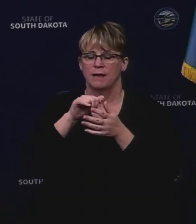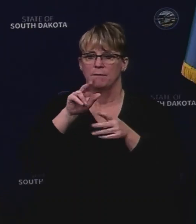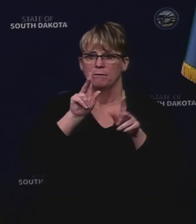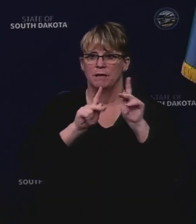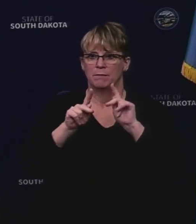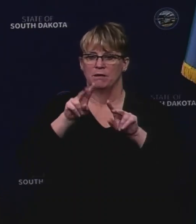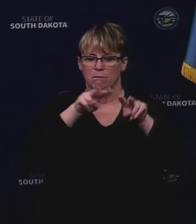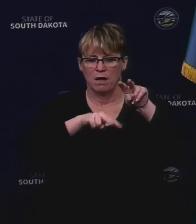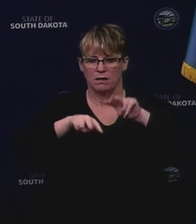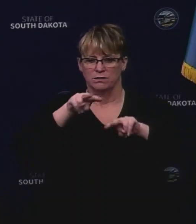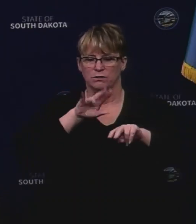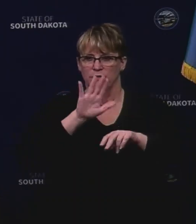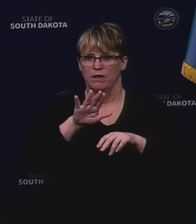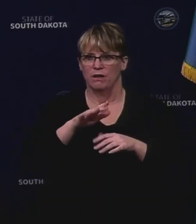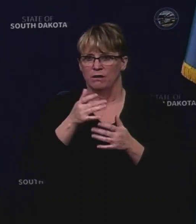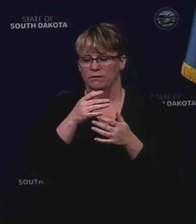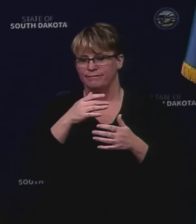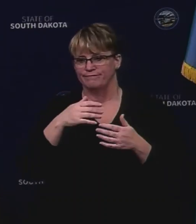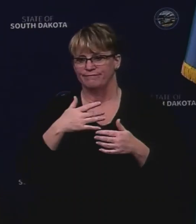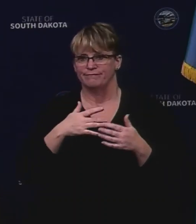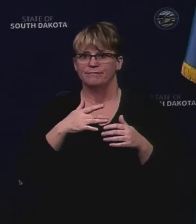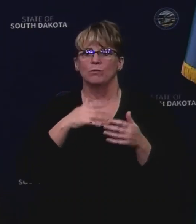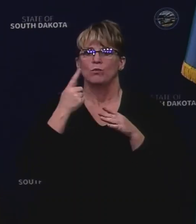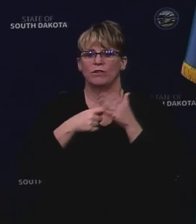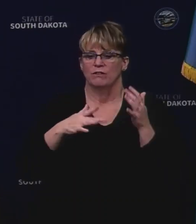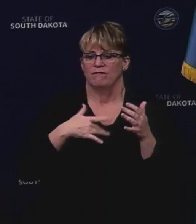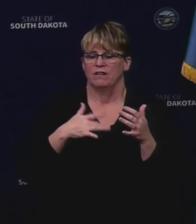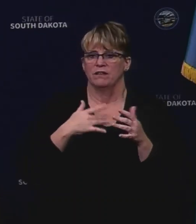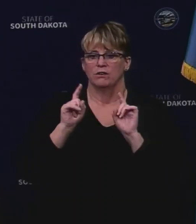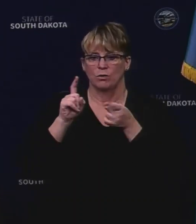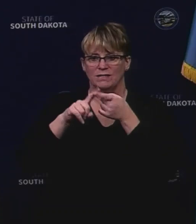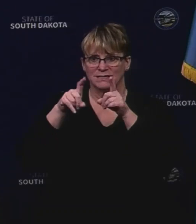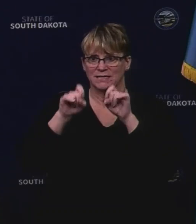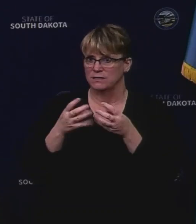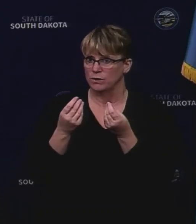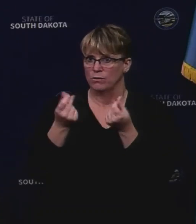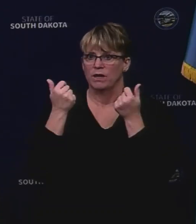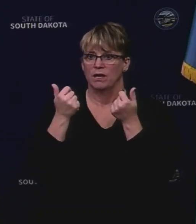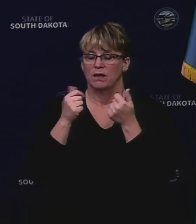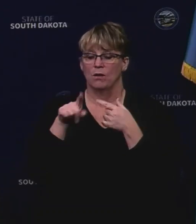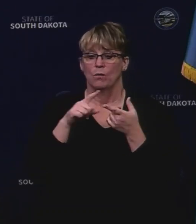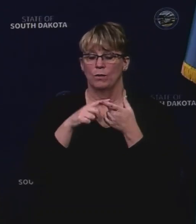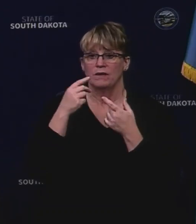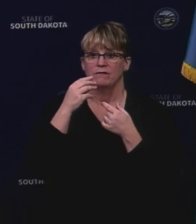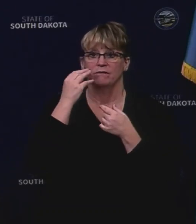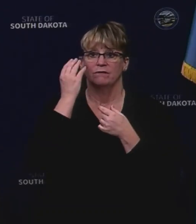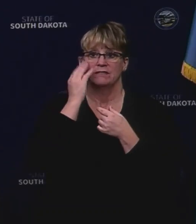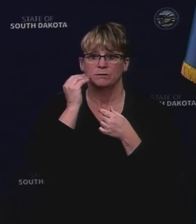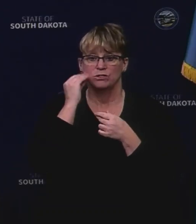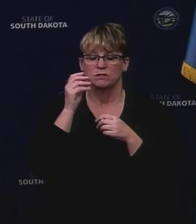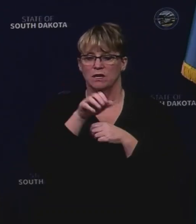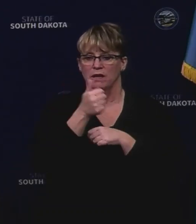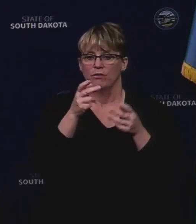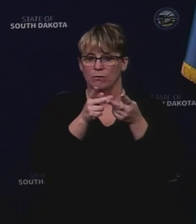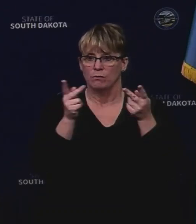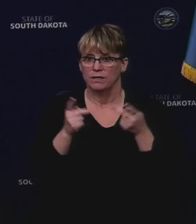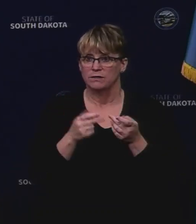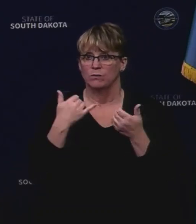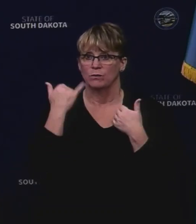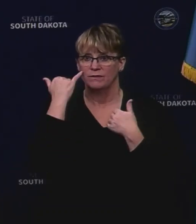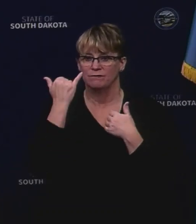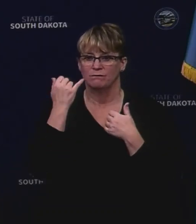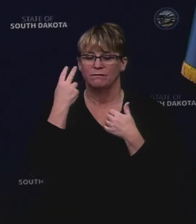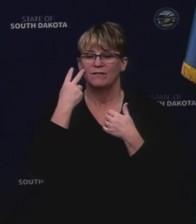symptoms. If they become symptomatic, we get them in for testing right away. As we've seen with other places where we've had an increase